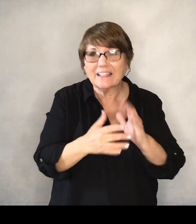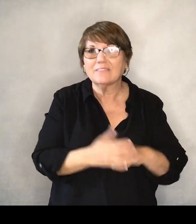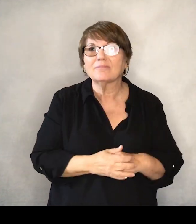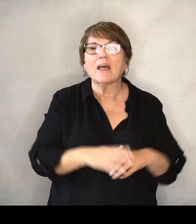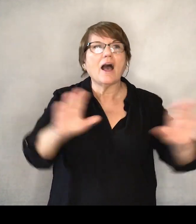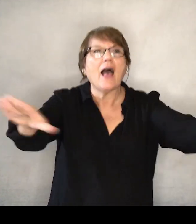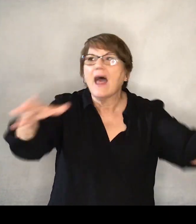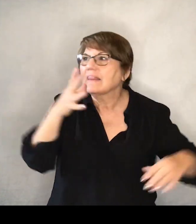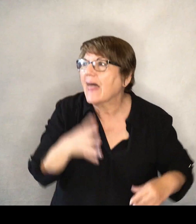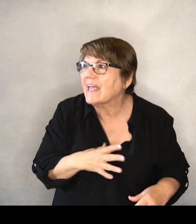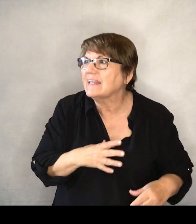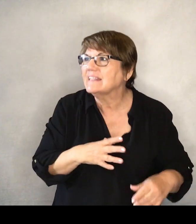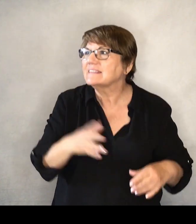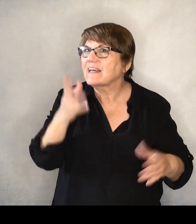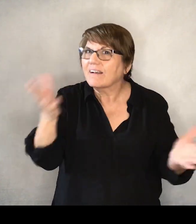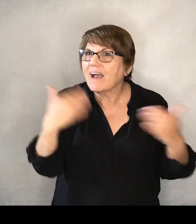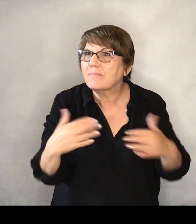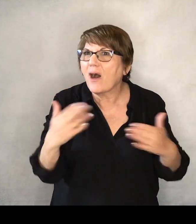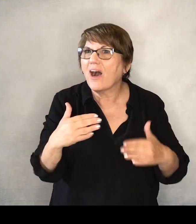Ladies, come on.